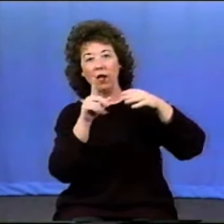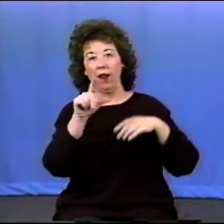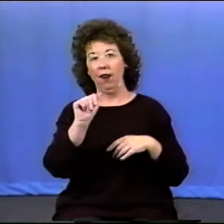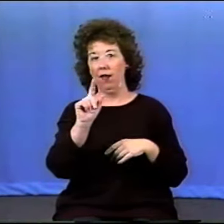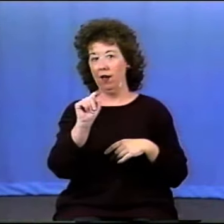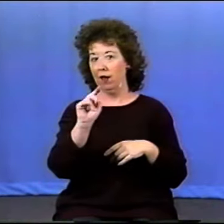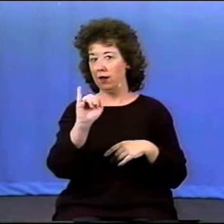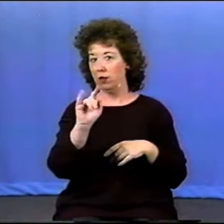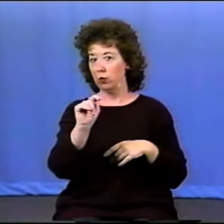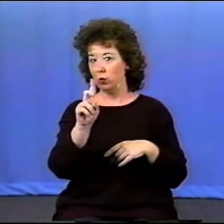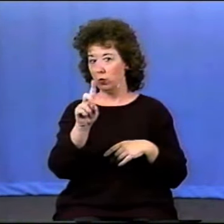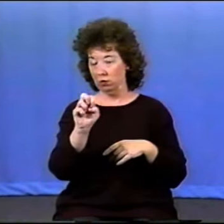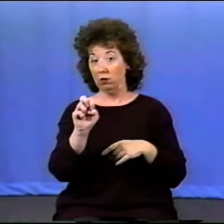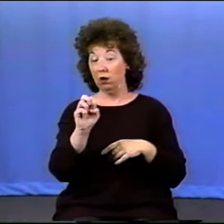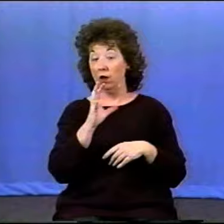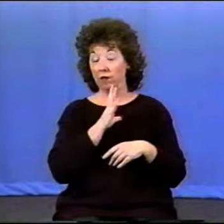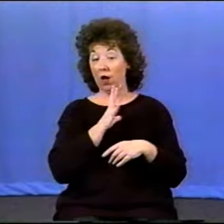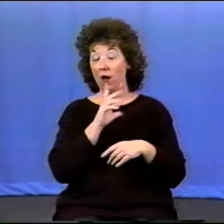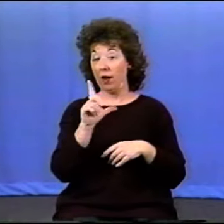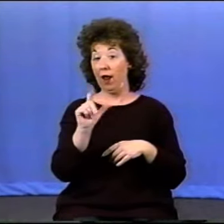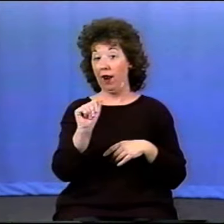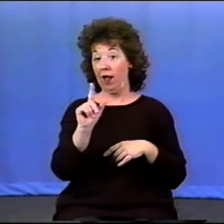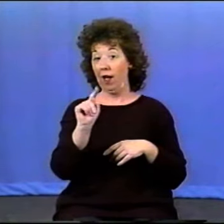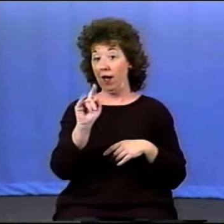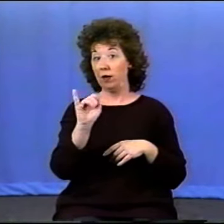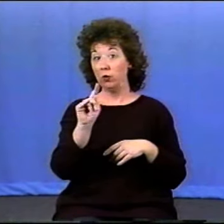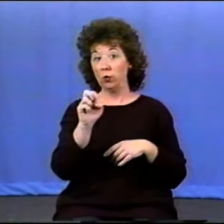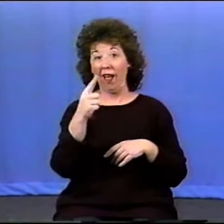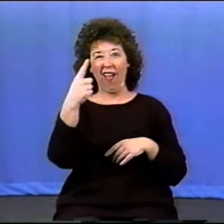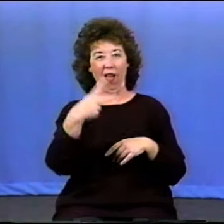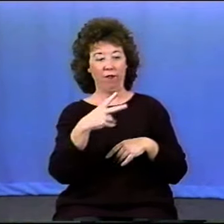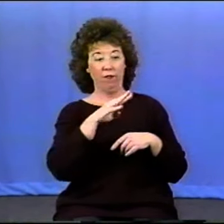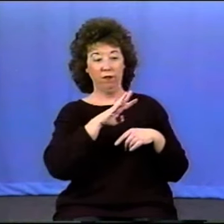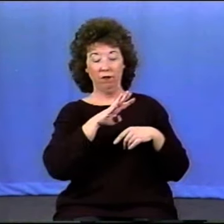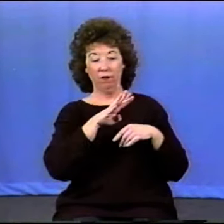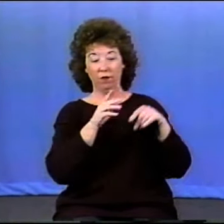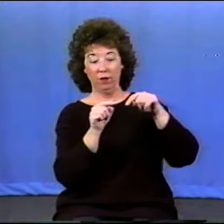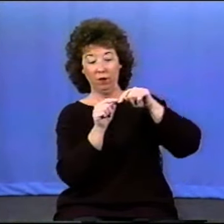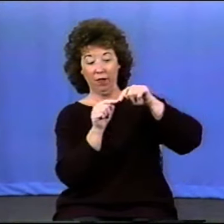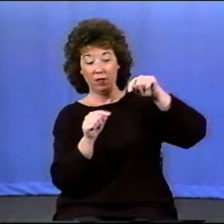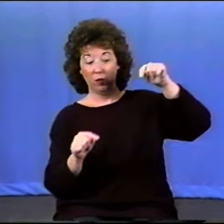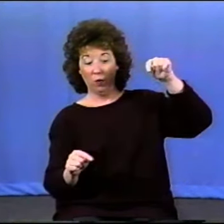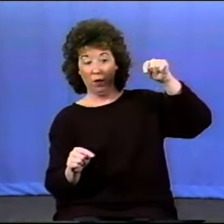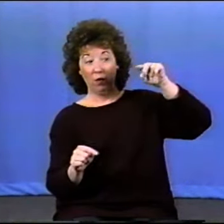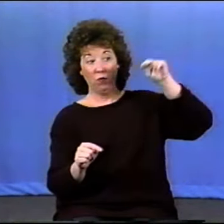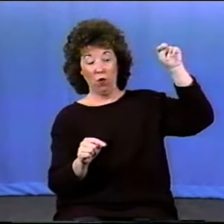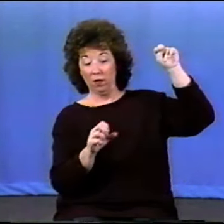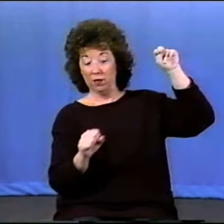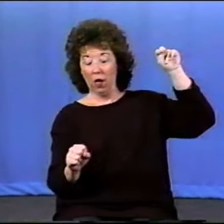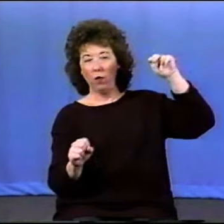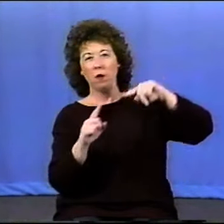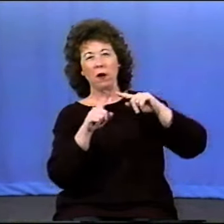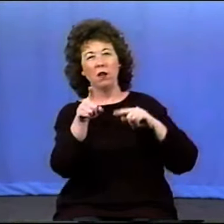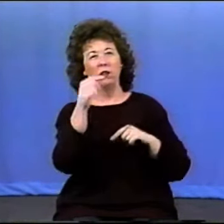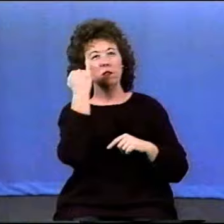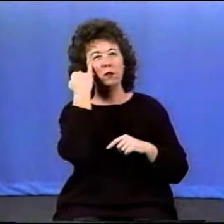that's only half of the problem, because obviously any point that is, for example, 32 degrees north of